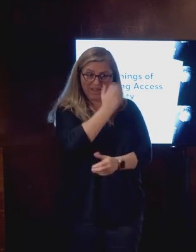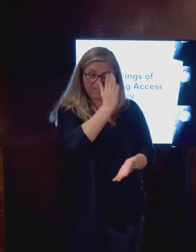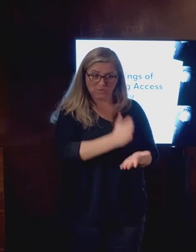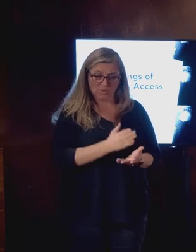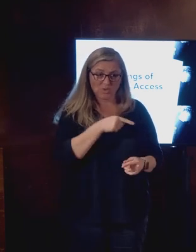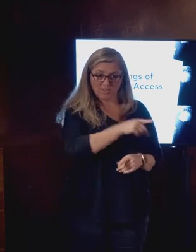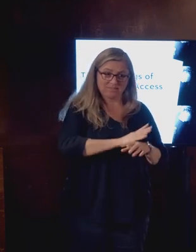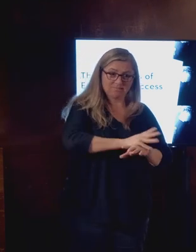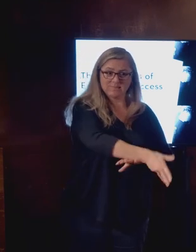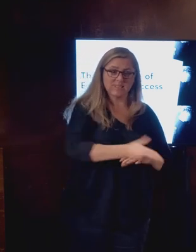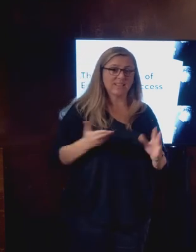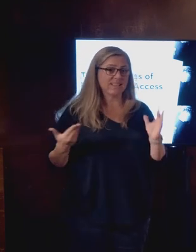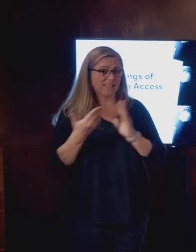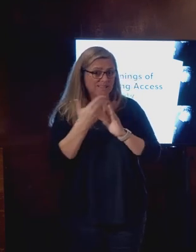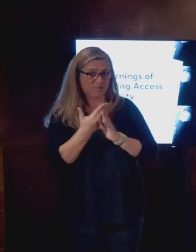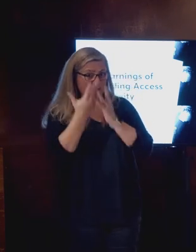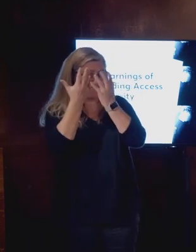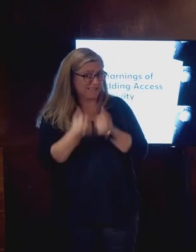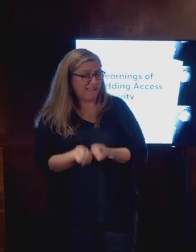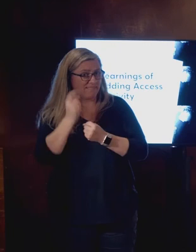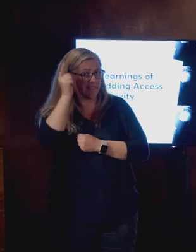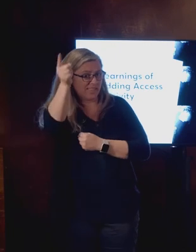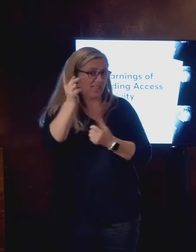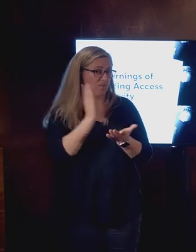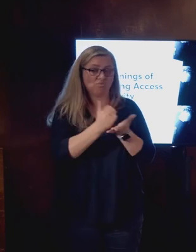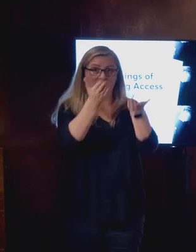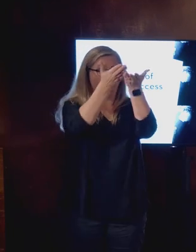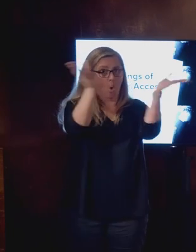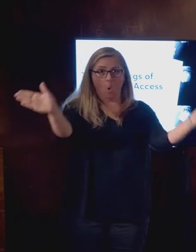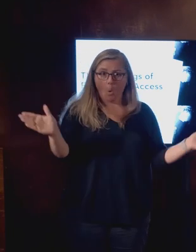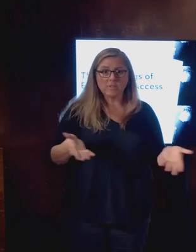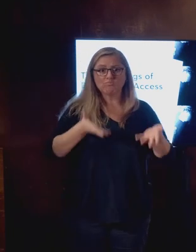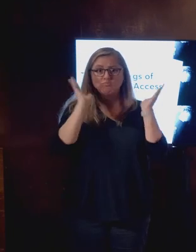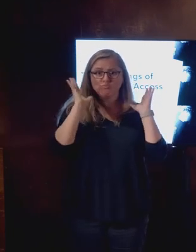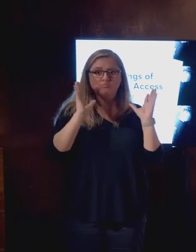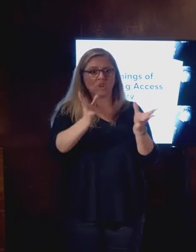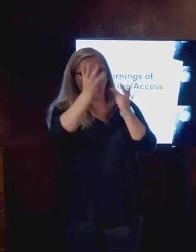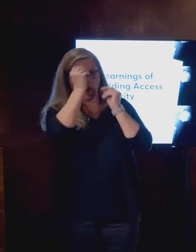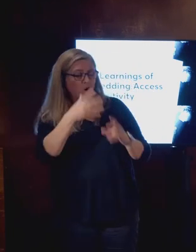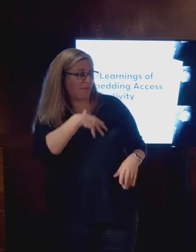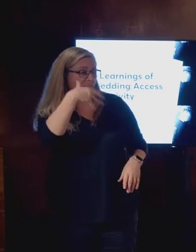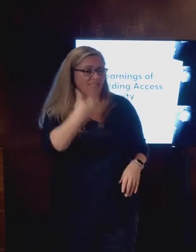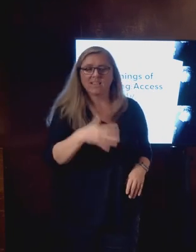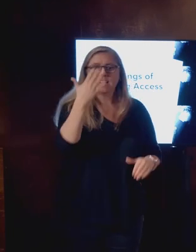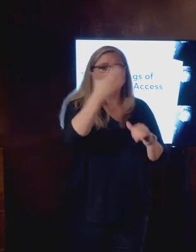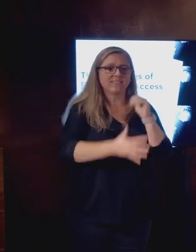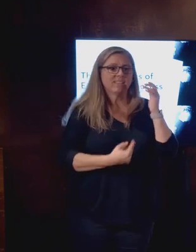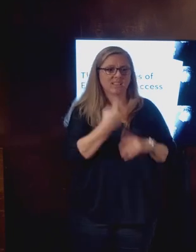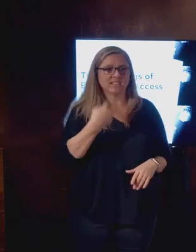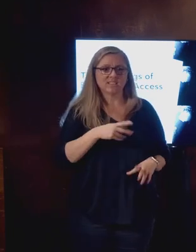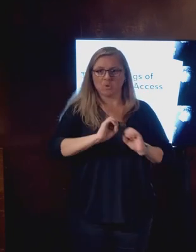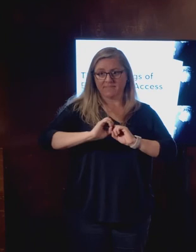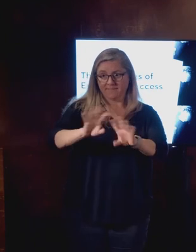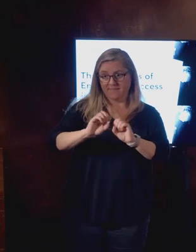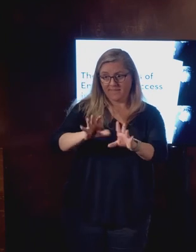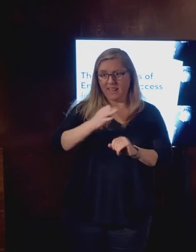was accessibility there, and they're always open and willing to learn, and they never get offended. I notice when, you know, somebody gives them